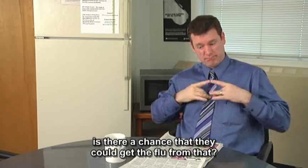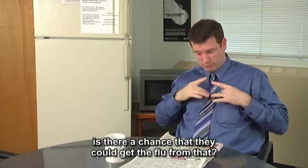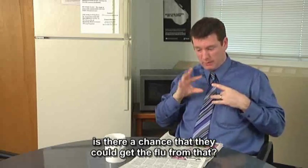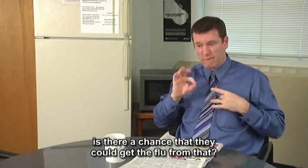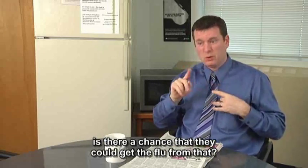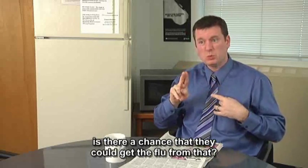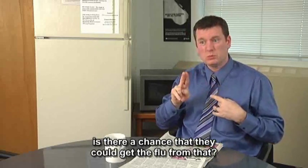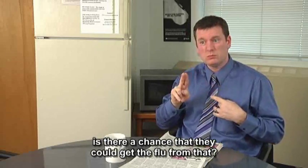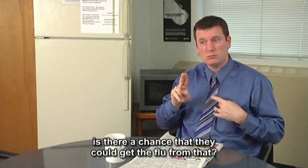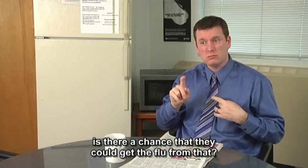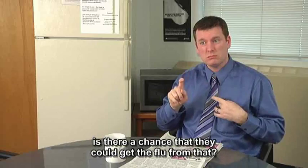flu from that?